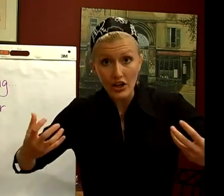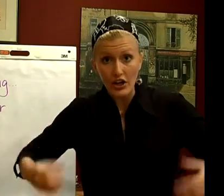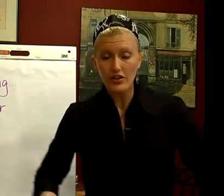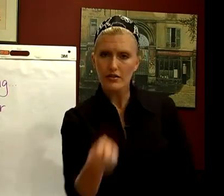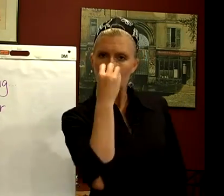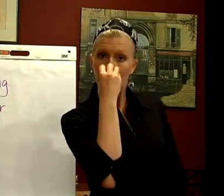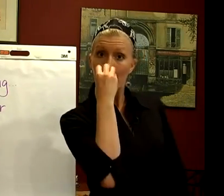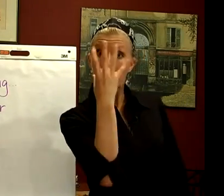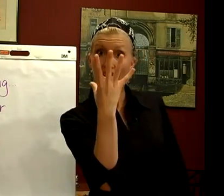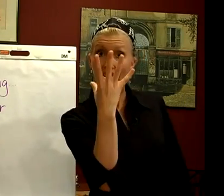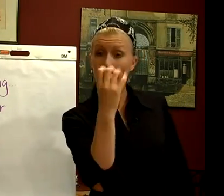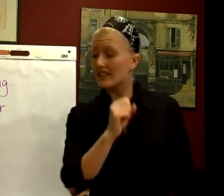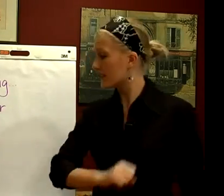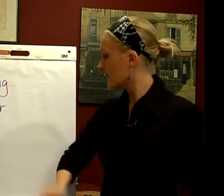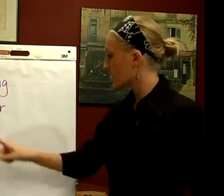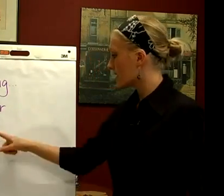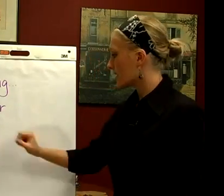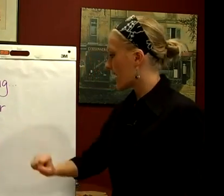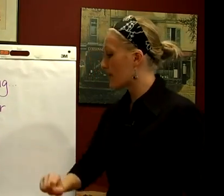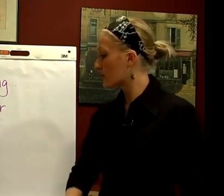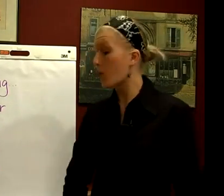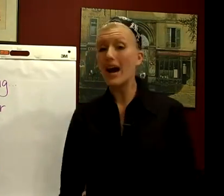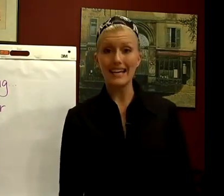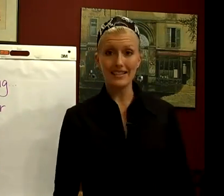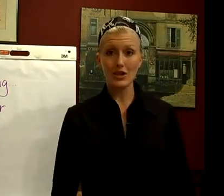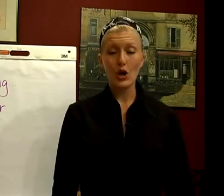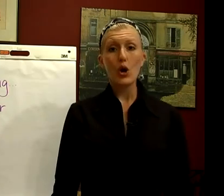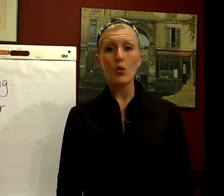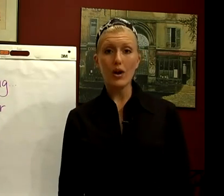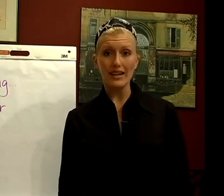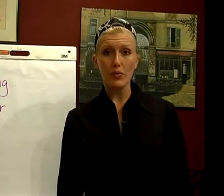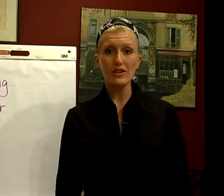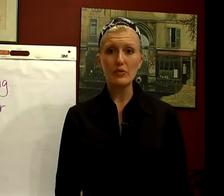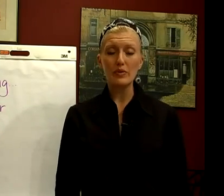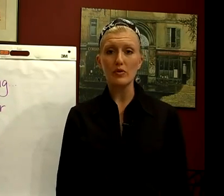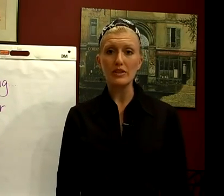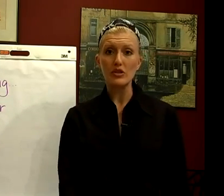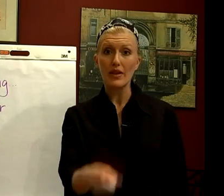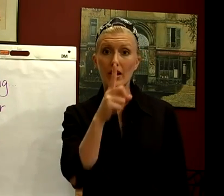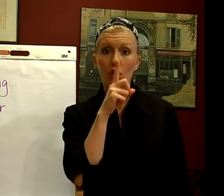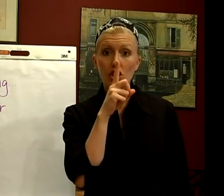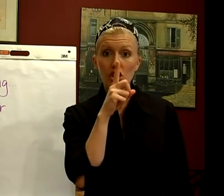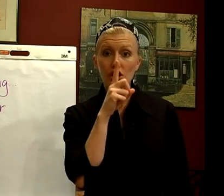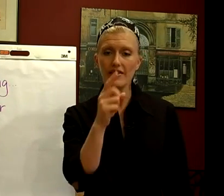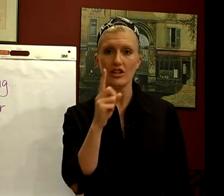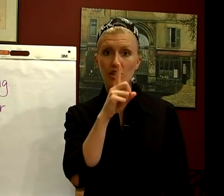anger, mad. How about quiet? Quiet. Well, what do people normally do? They go shh, they shush